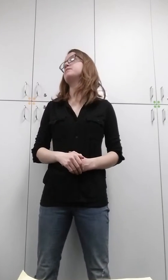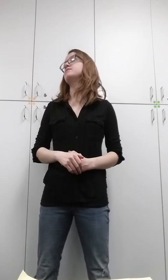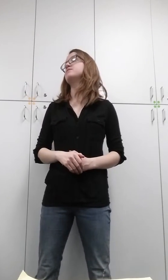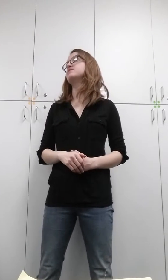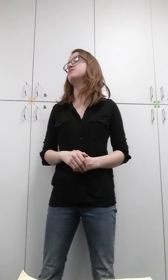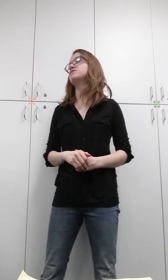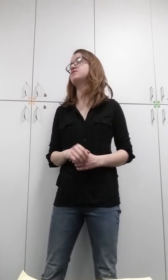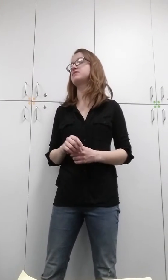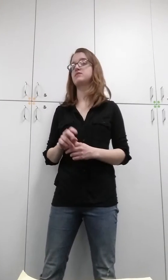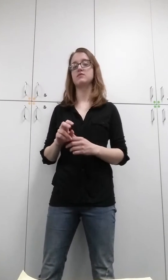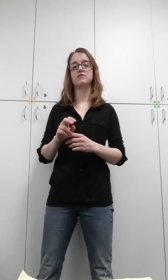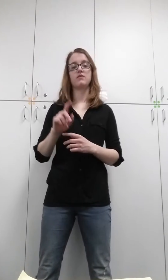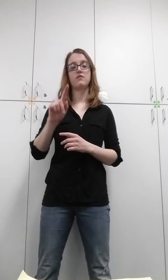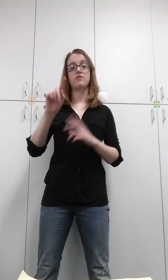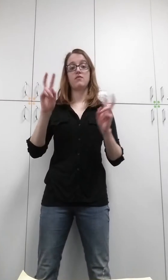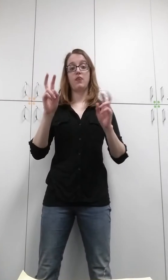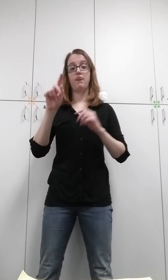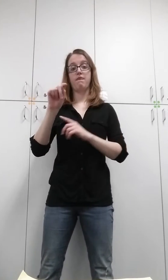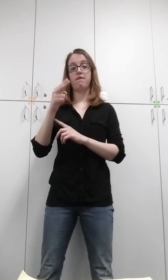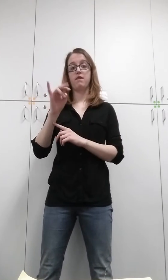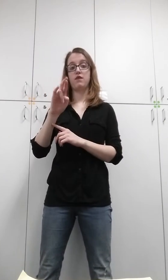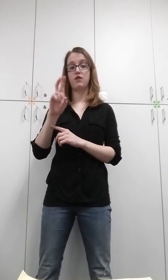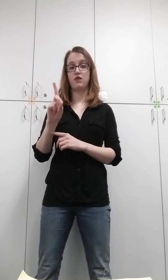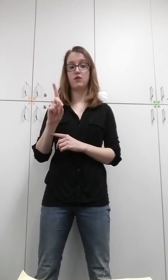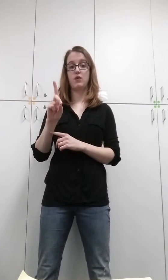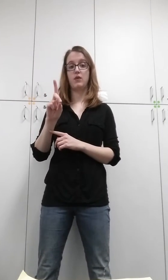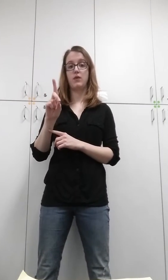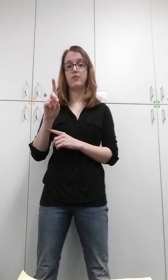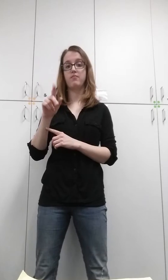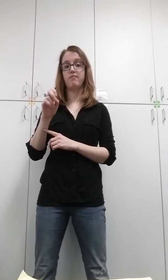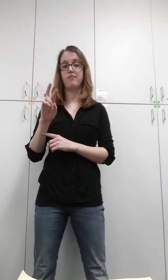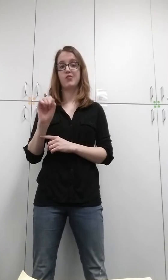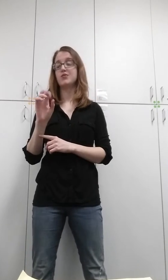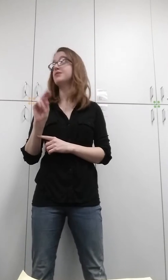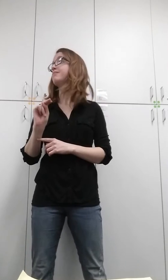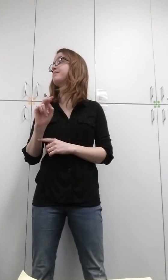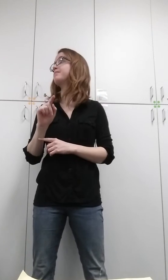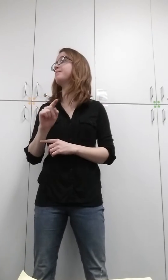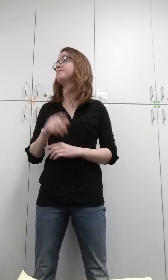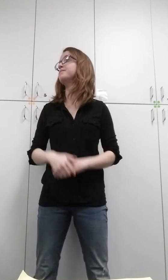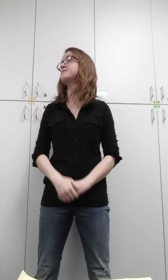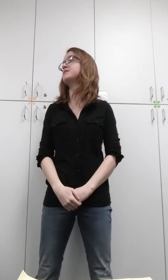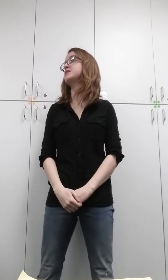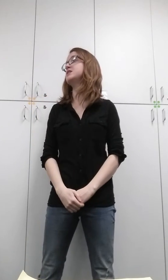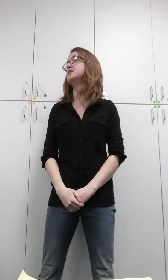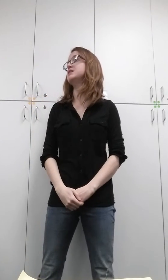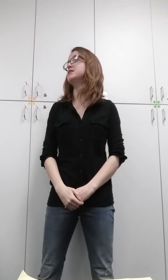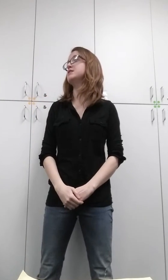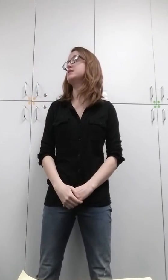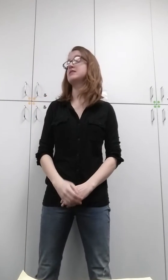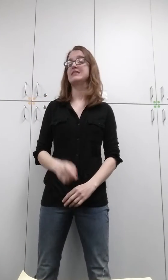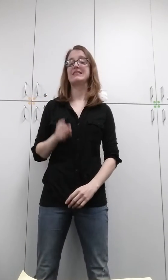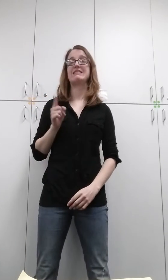is the utmost, top of the line, hardest thing for interpreters to